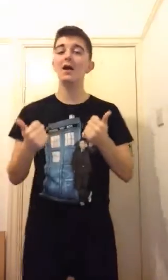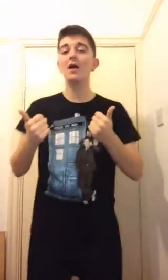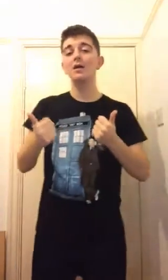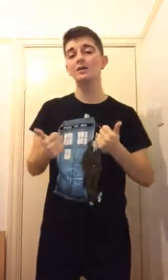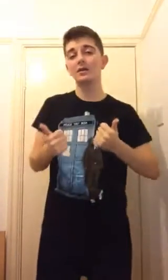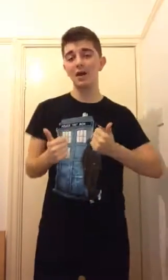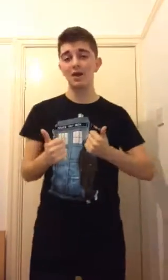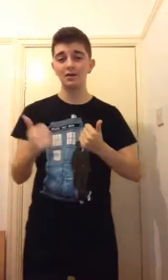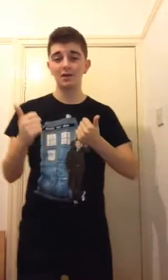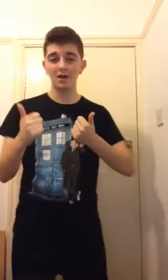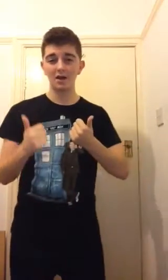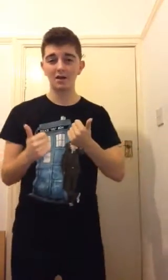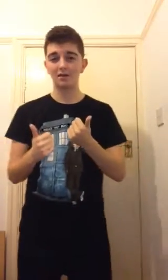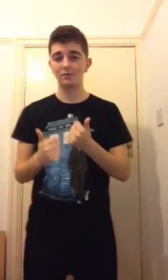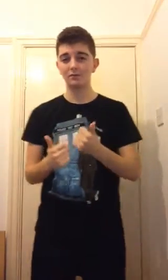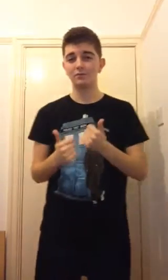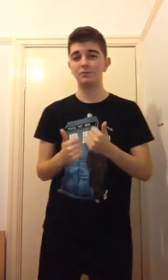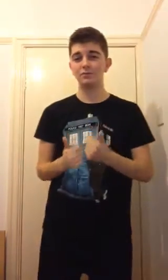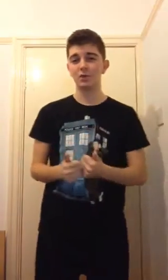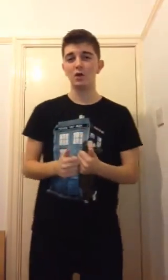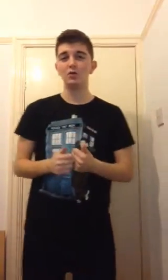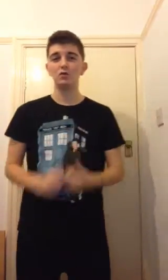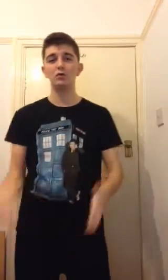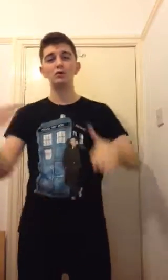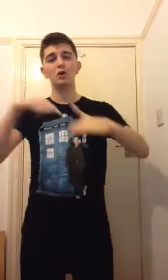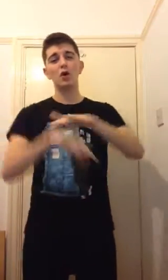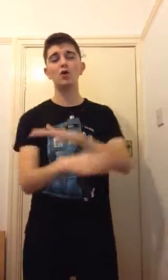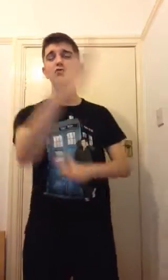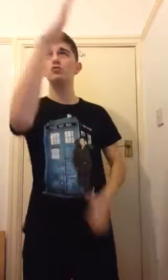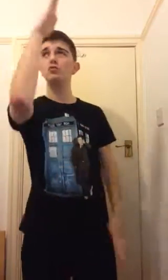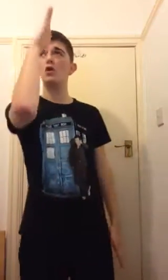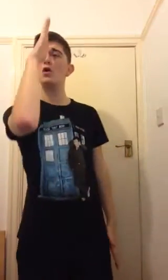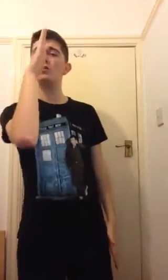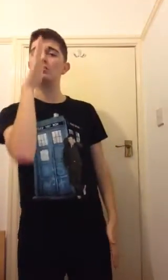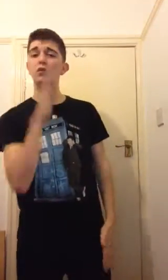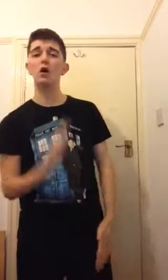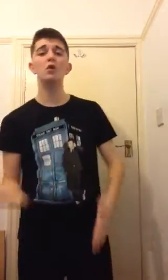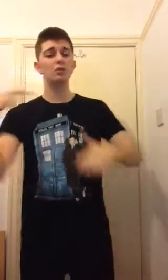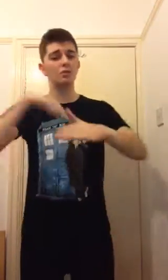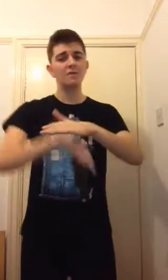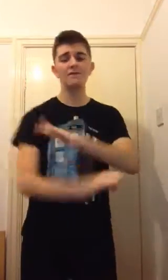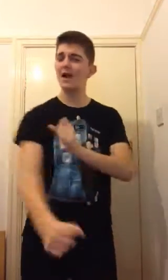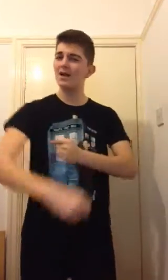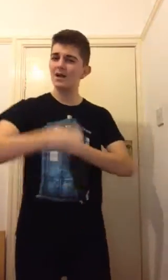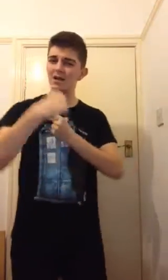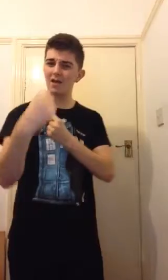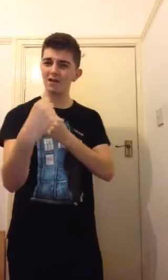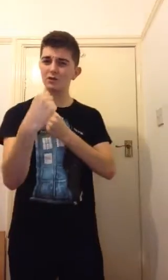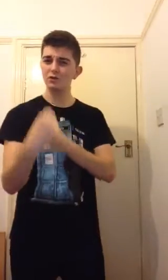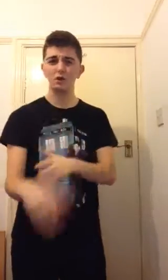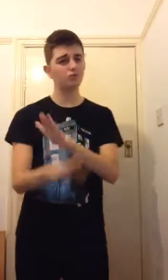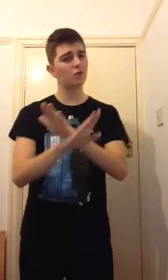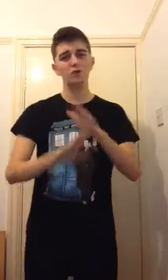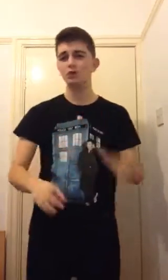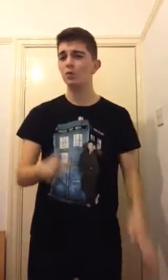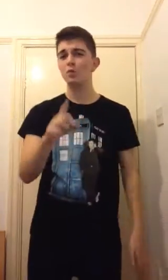I, I, I, I. Through the sorrow and the fires, don't you